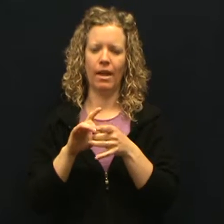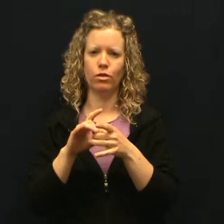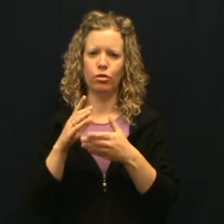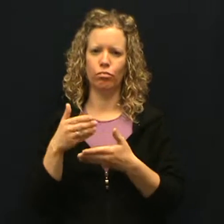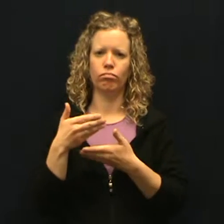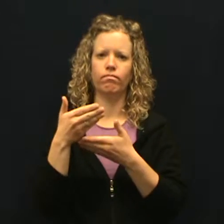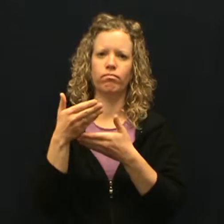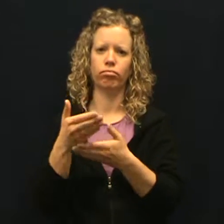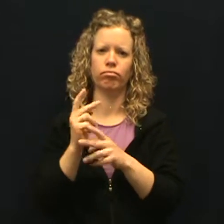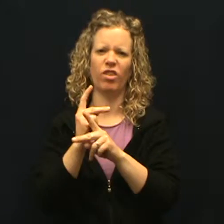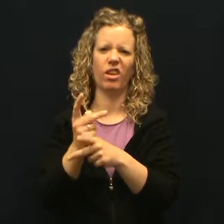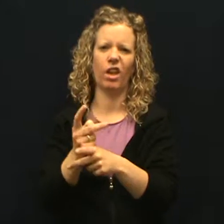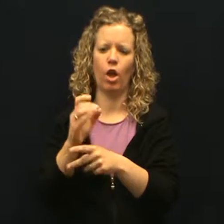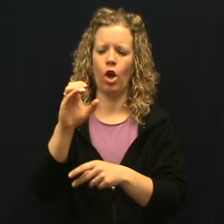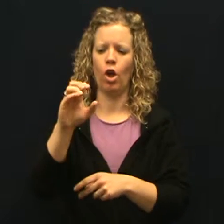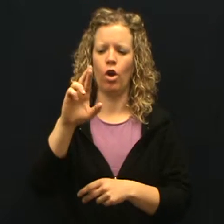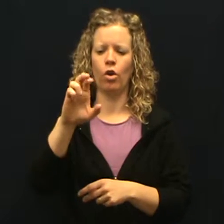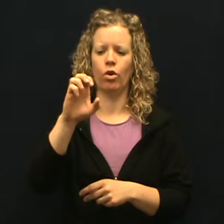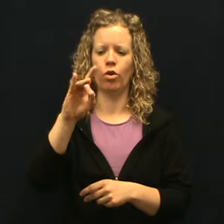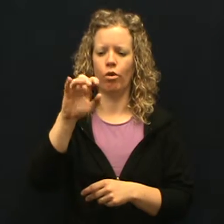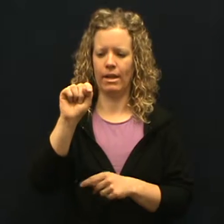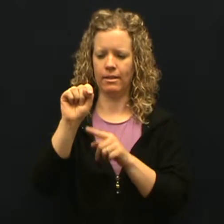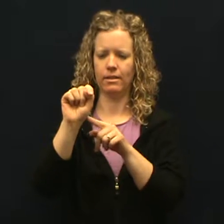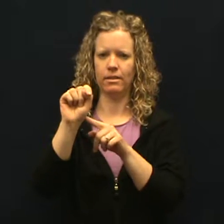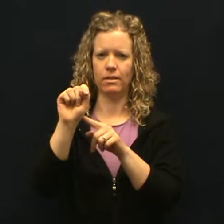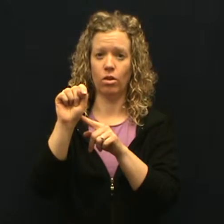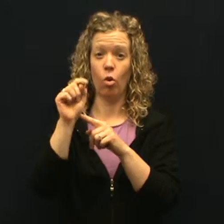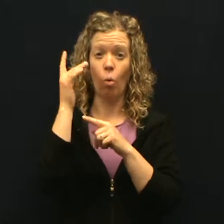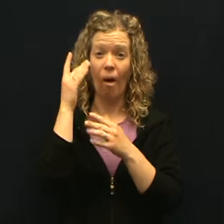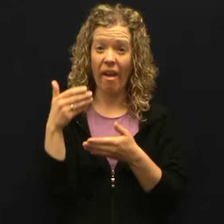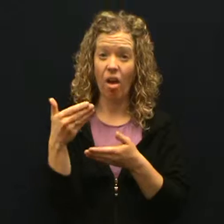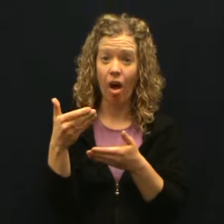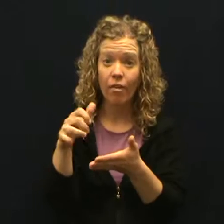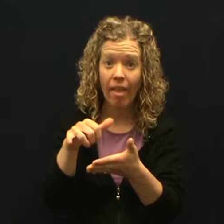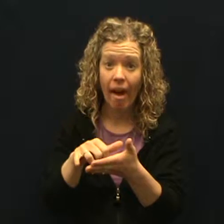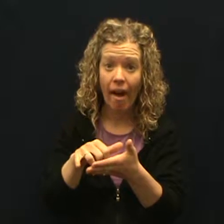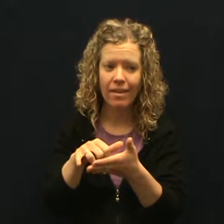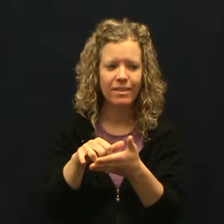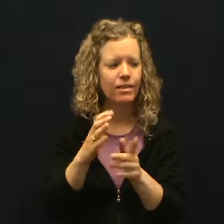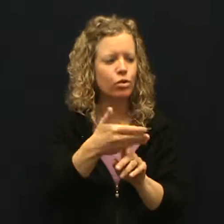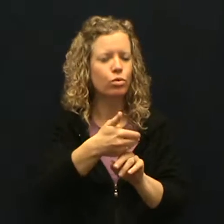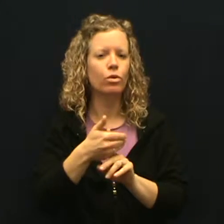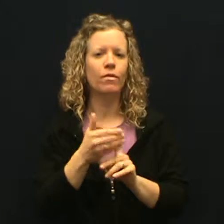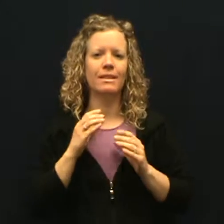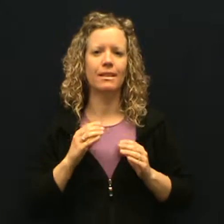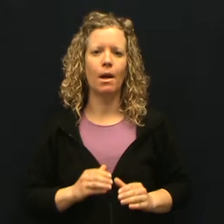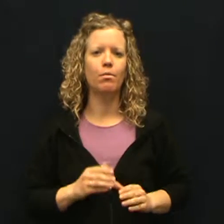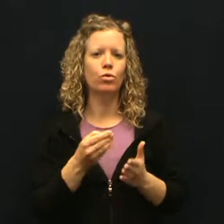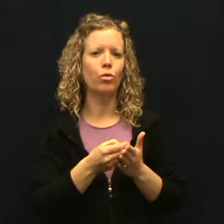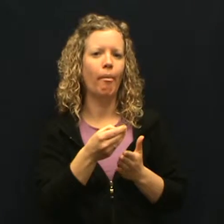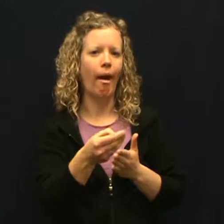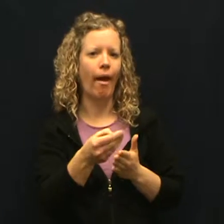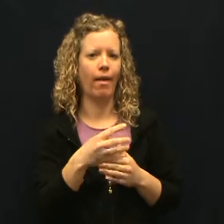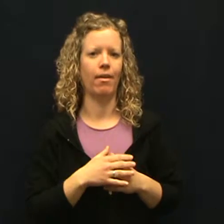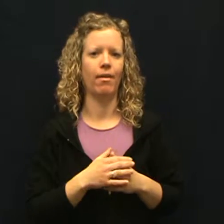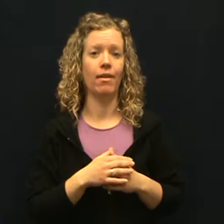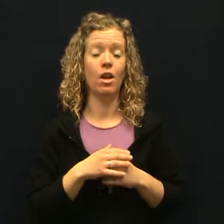real reason to extend credit is to get more customers to buy from you. So the advantage of extending credit is that